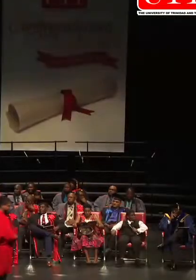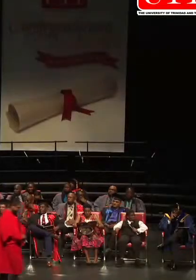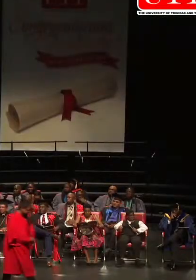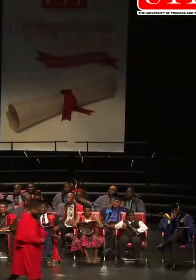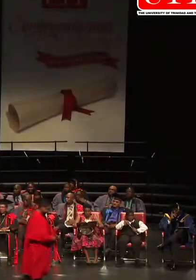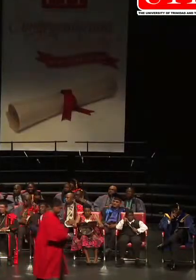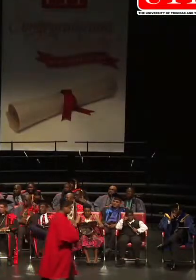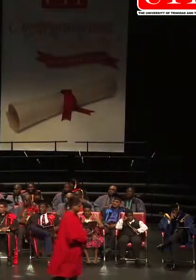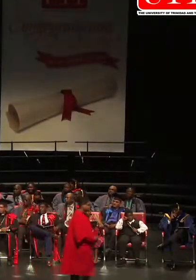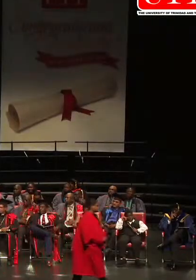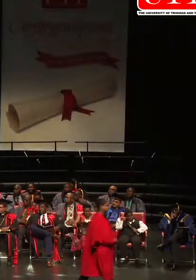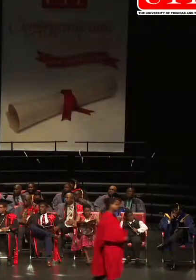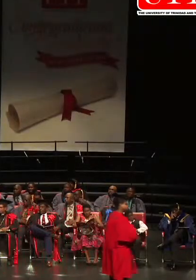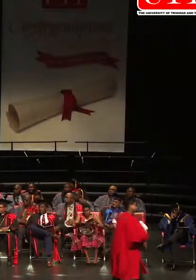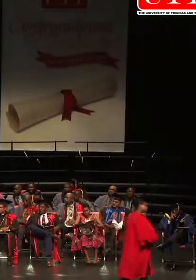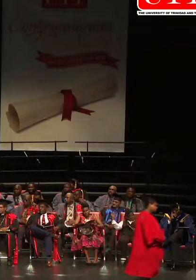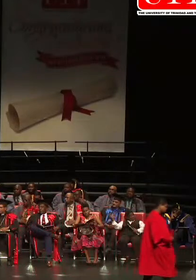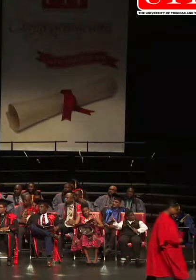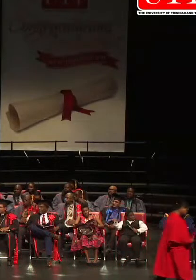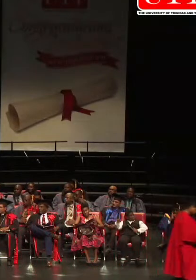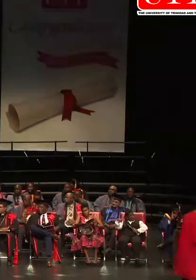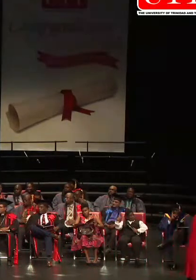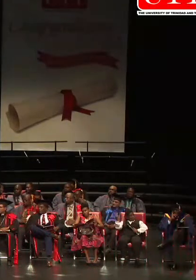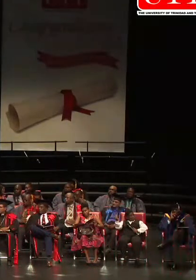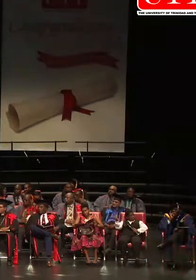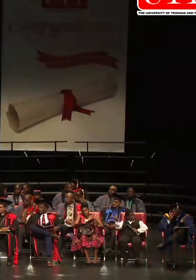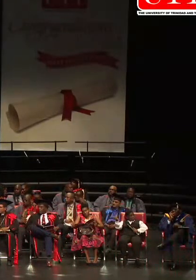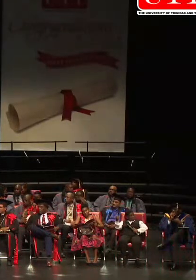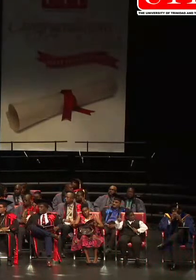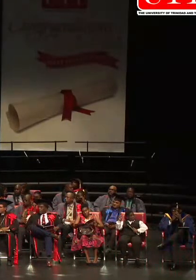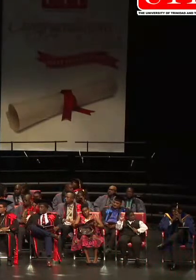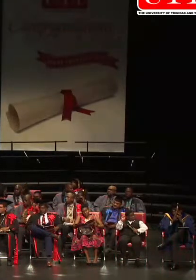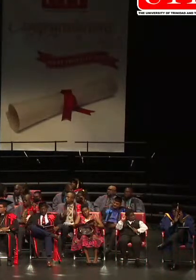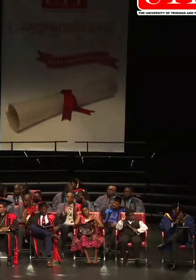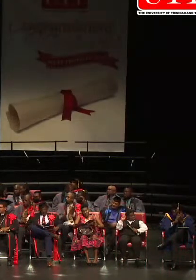Master of Arts in Carnival Studies, Hadin Daisley.